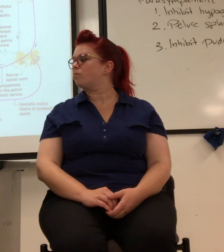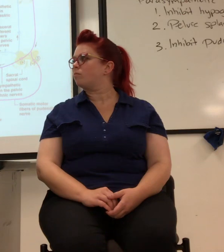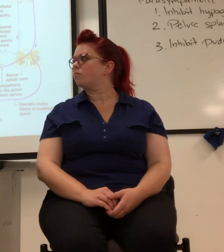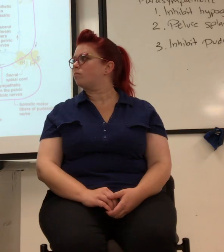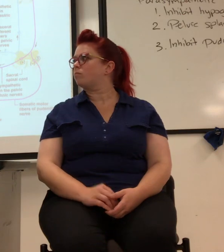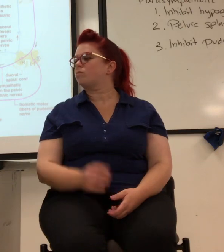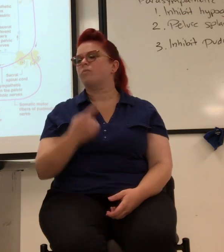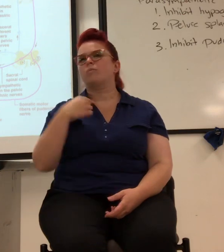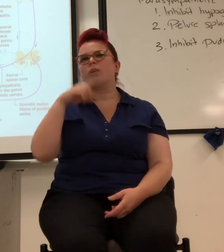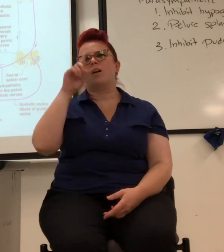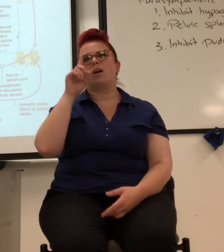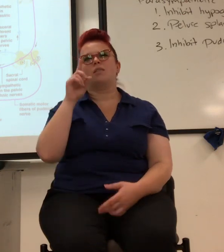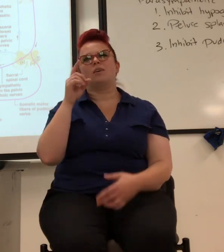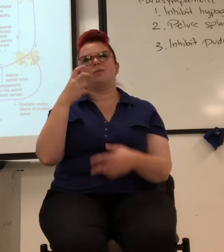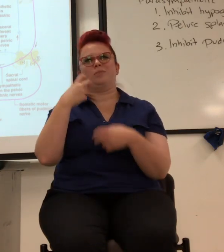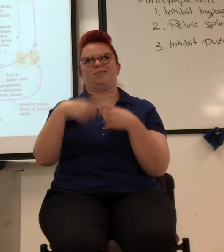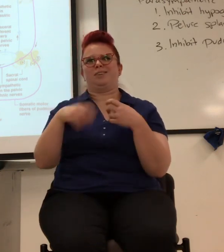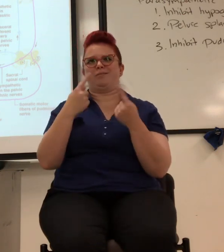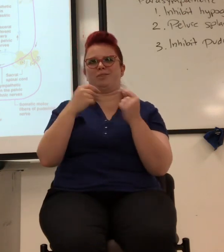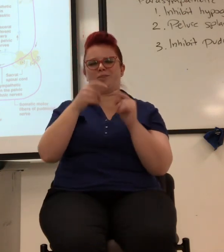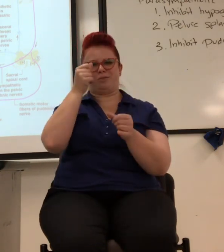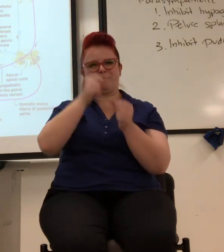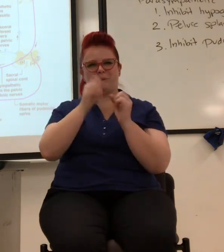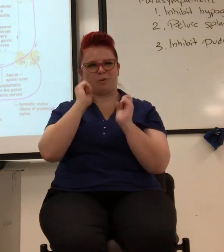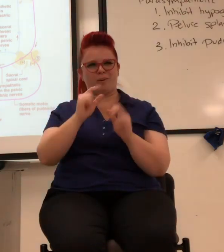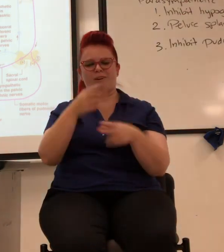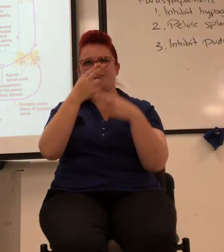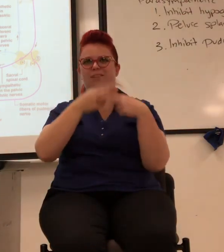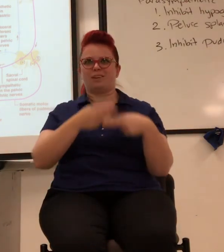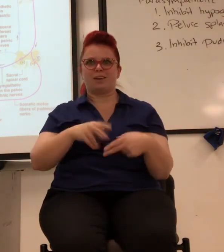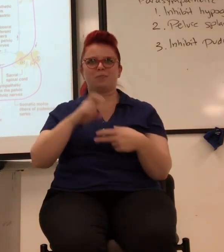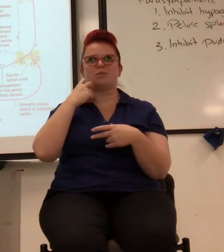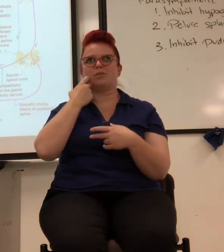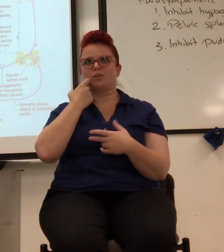Inhibit pudendal nerve, relax the external